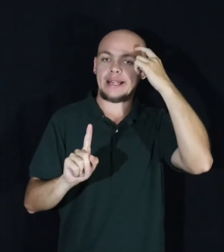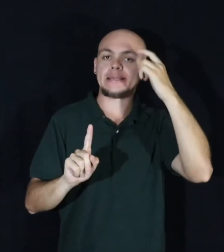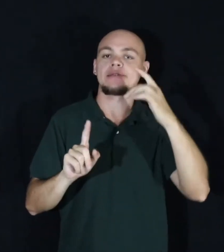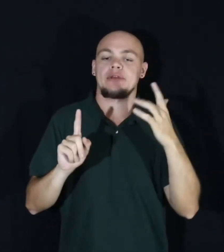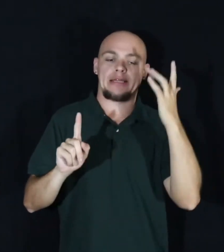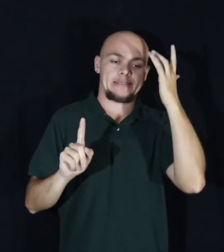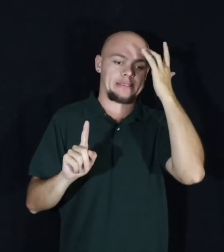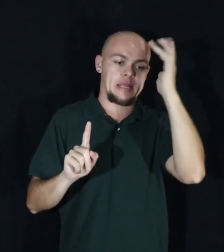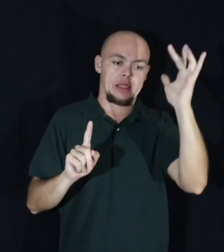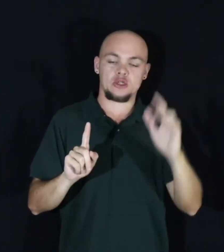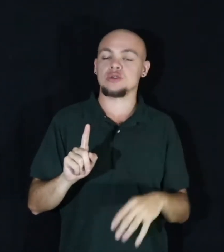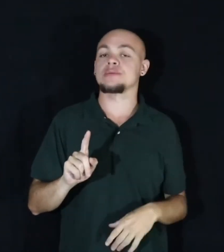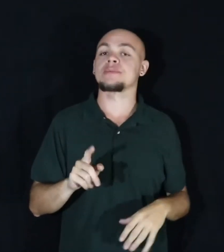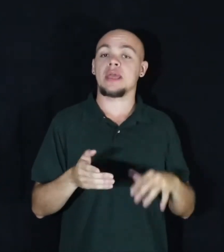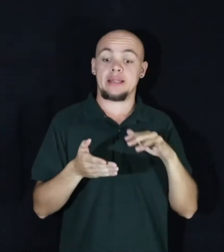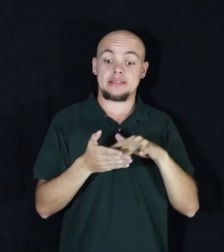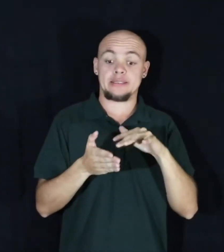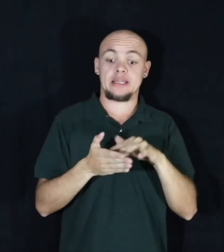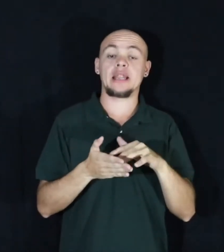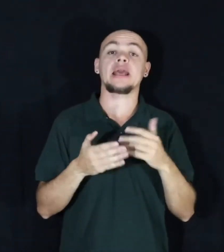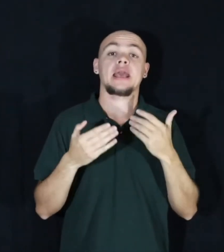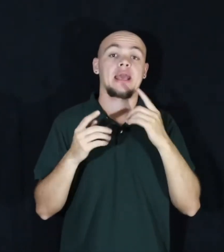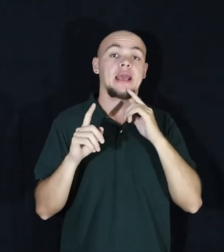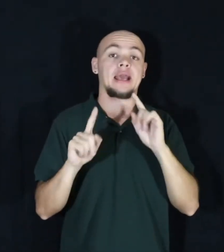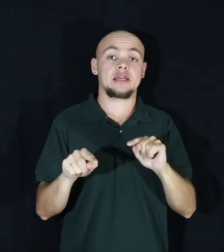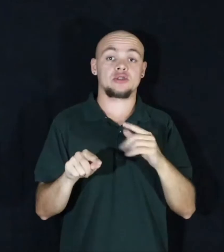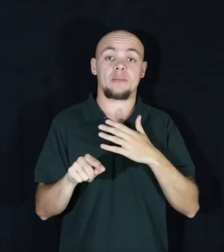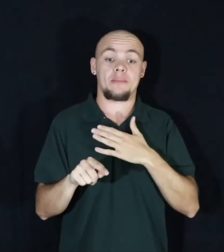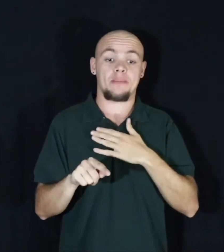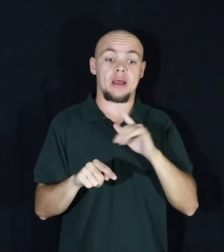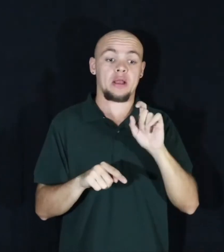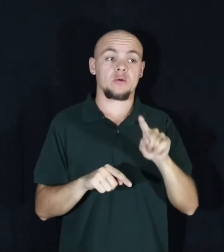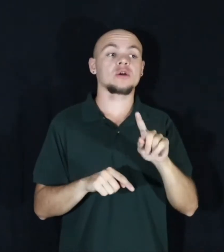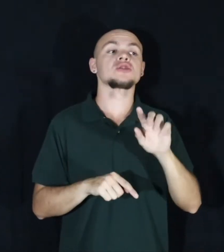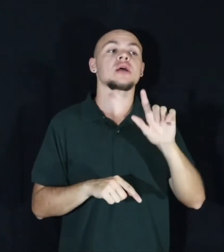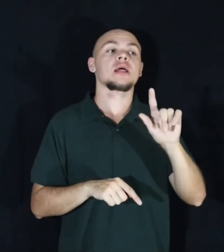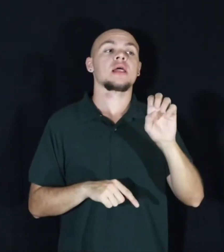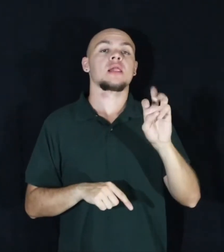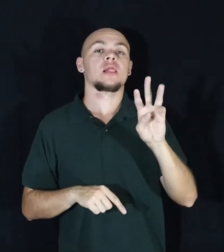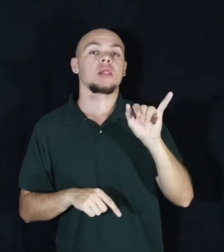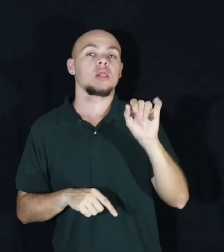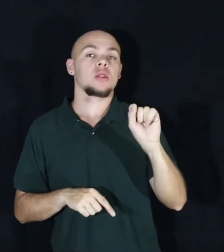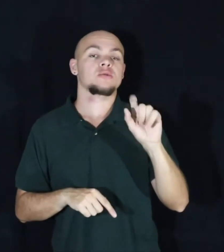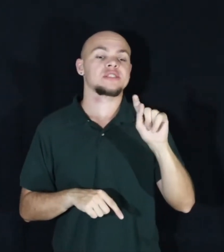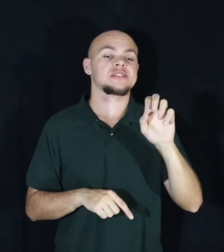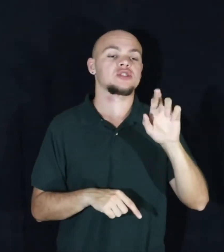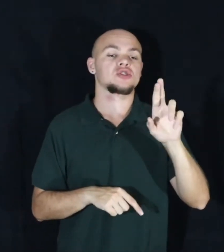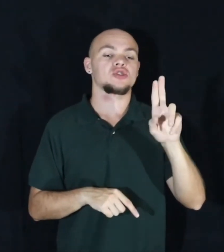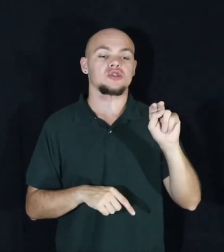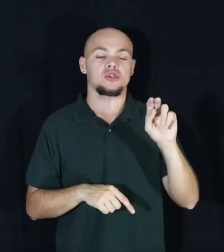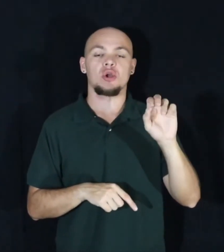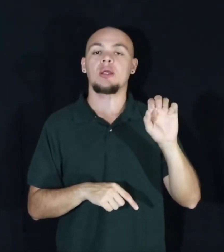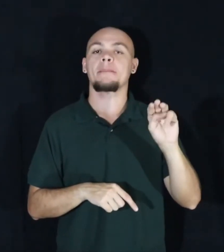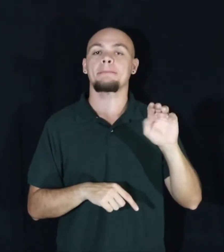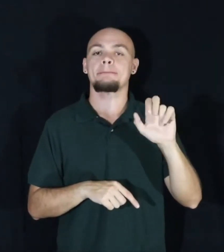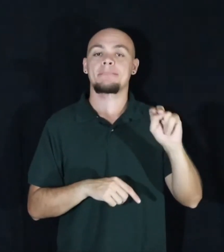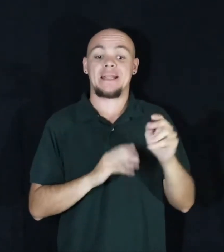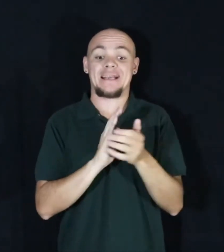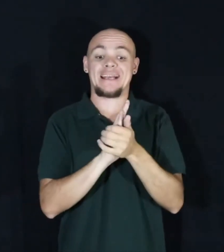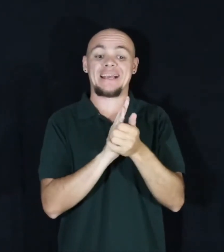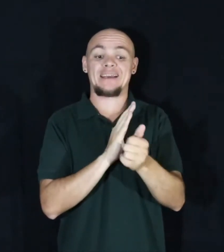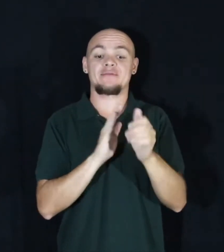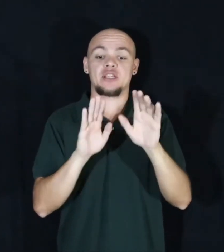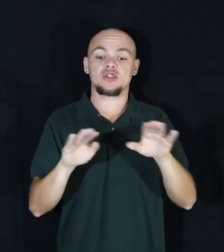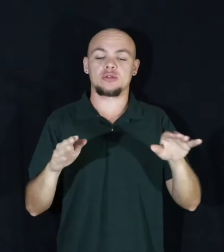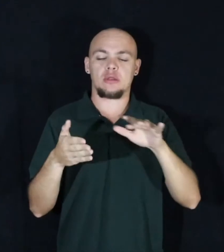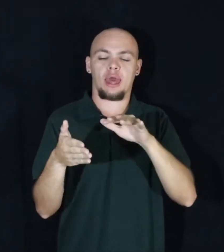I found a study that answered my question. Lewis Terman's study of genius and gifted children in 1921. Terman